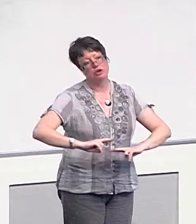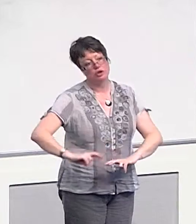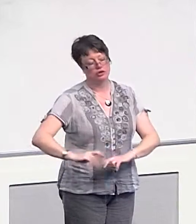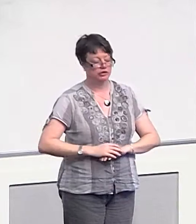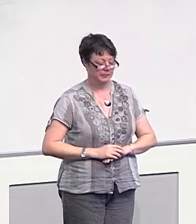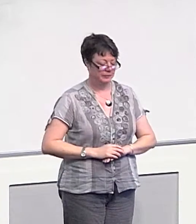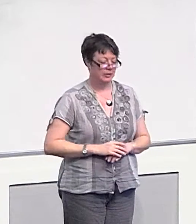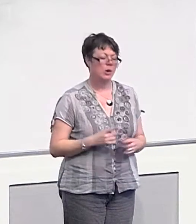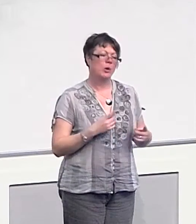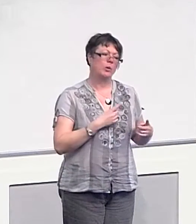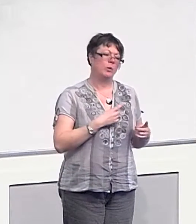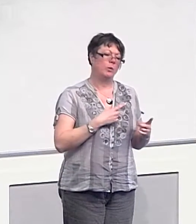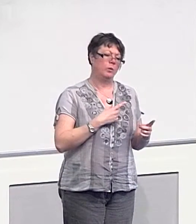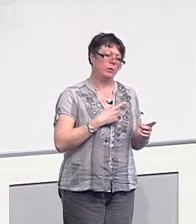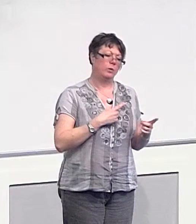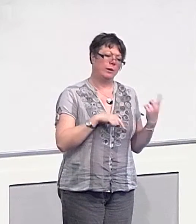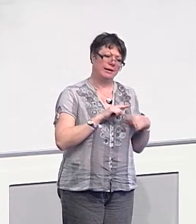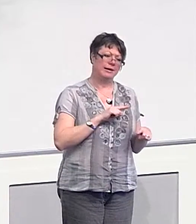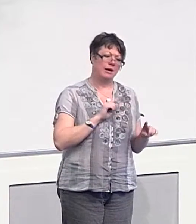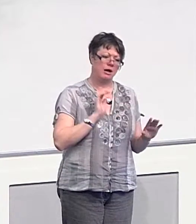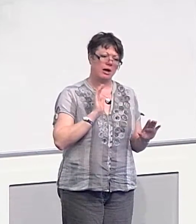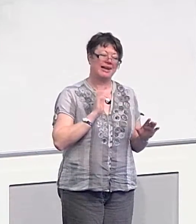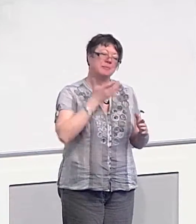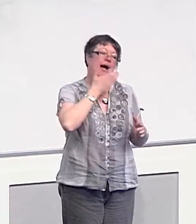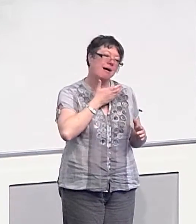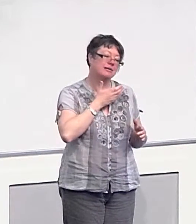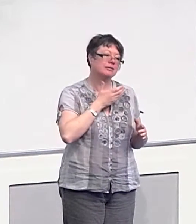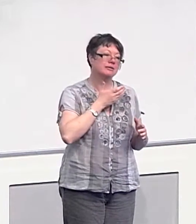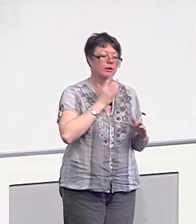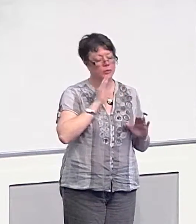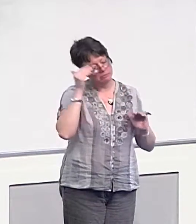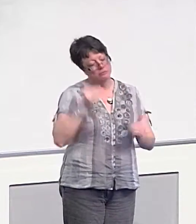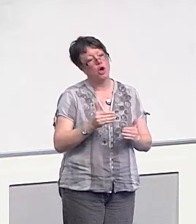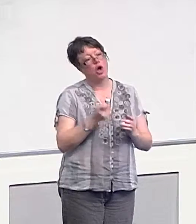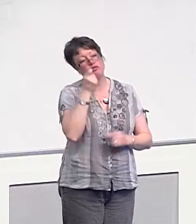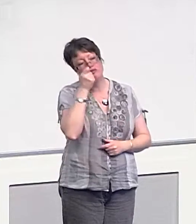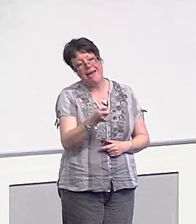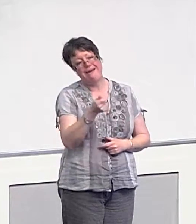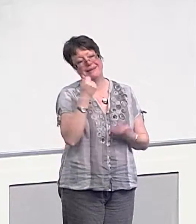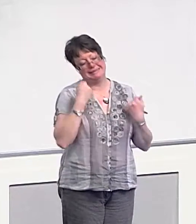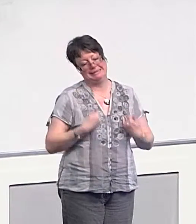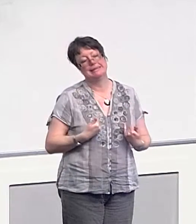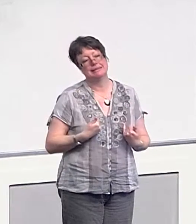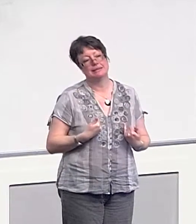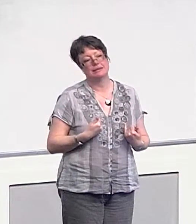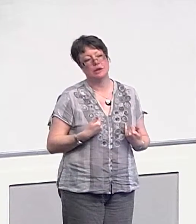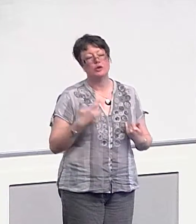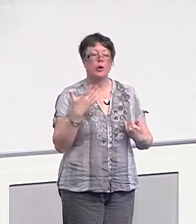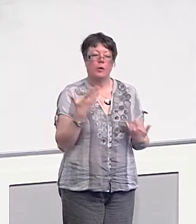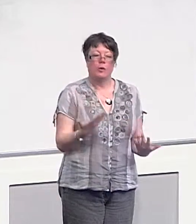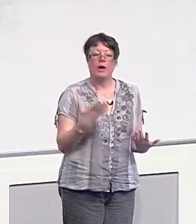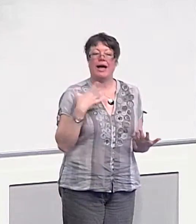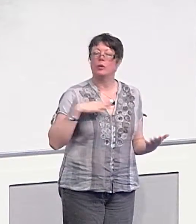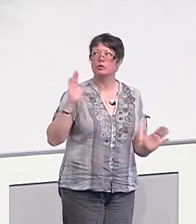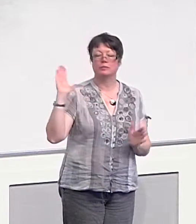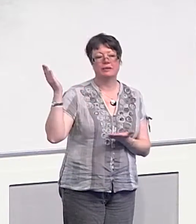particular focus in MAHSC around rare diseases. And I'm going to share with you a video